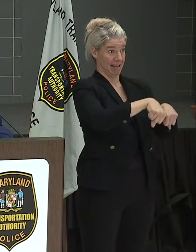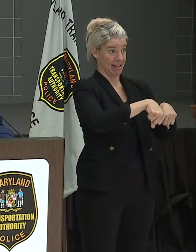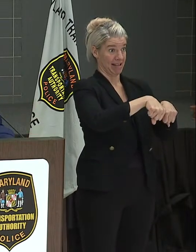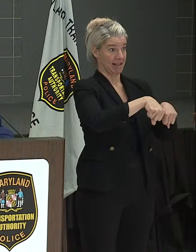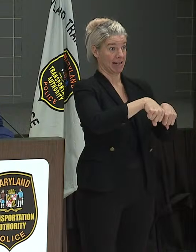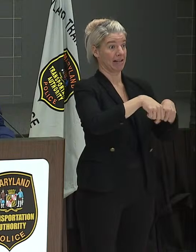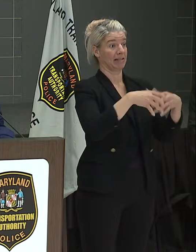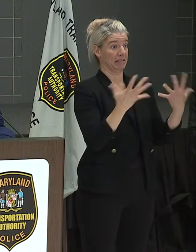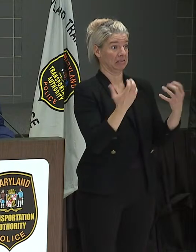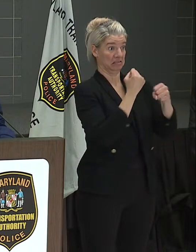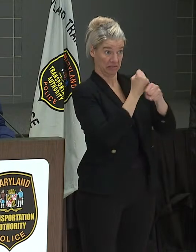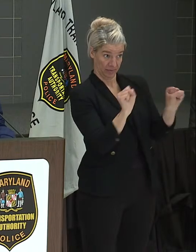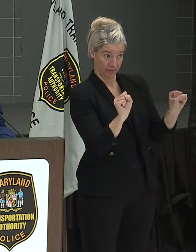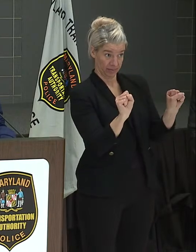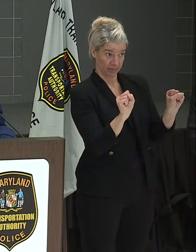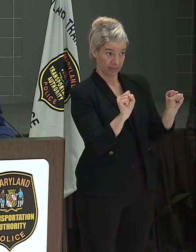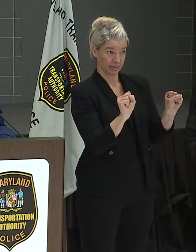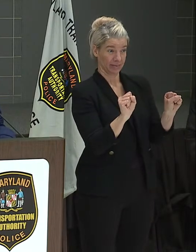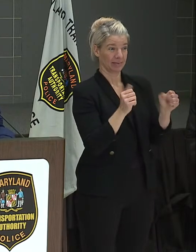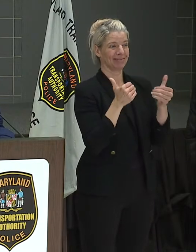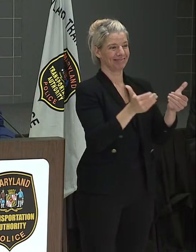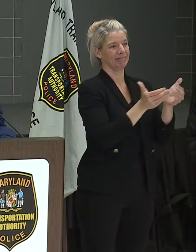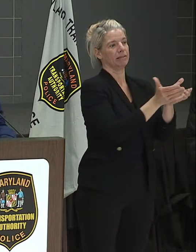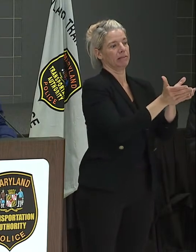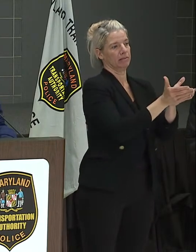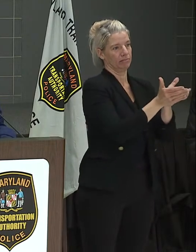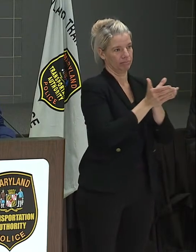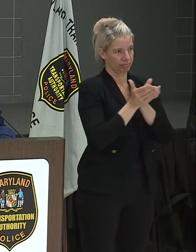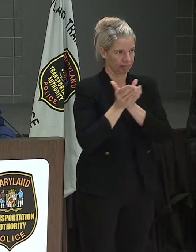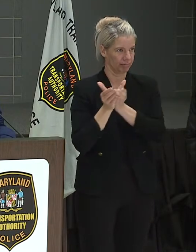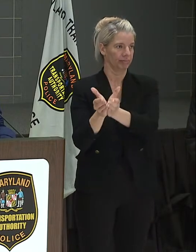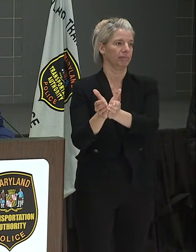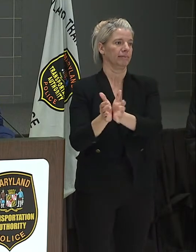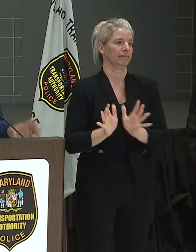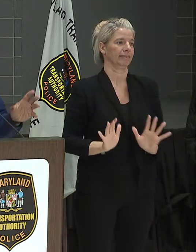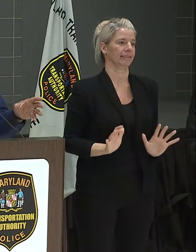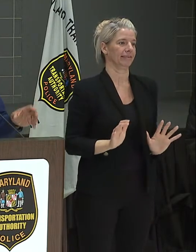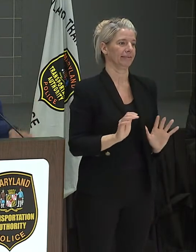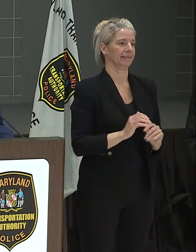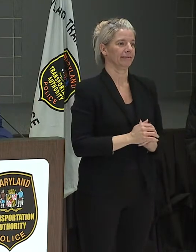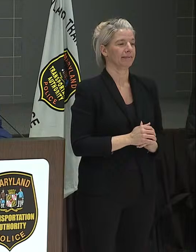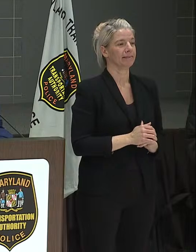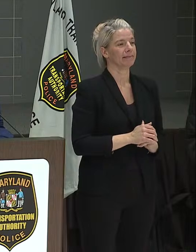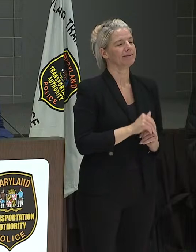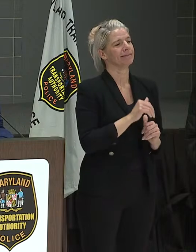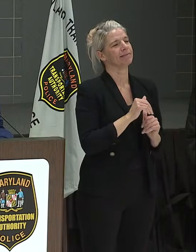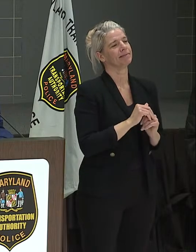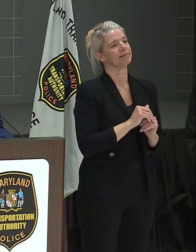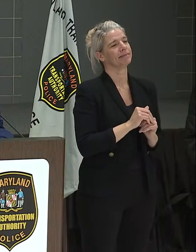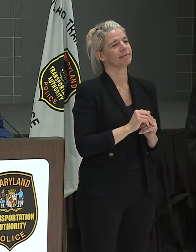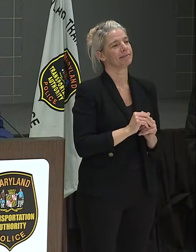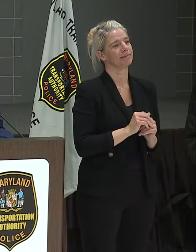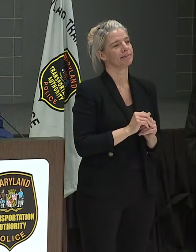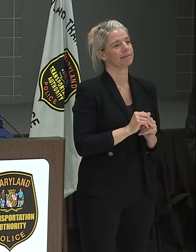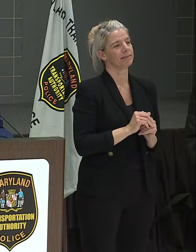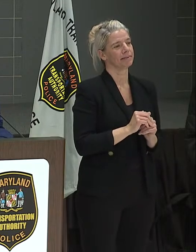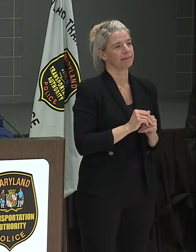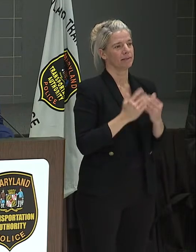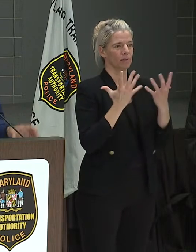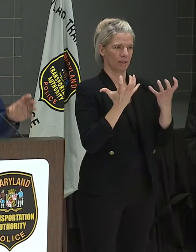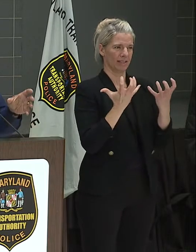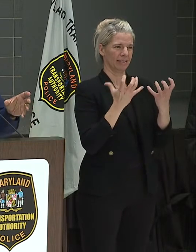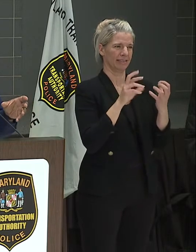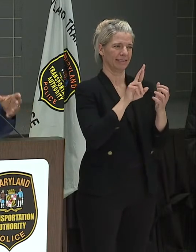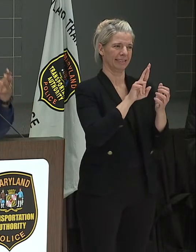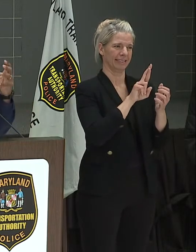safely remove the bridge segment from the bow that's lodged against the bow and to subsequently refloat the ship. With respect